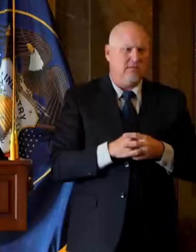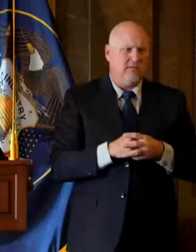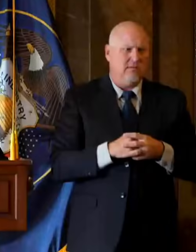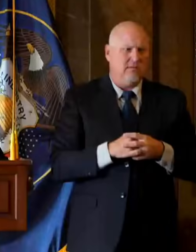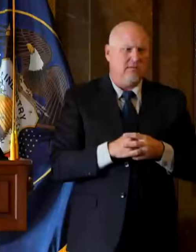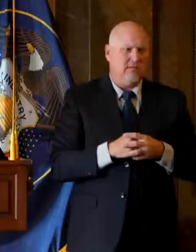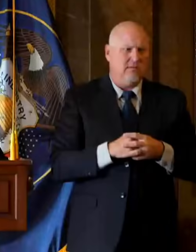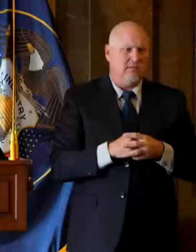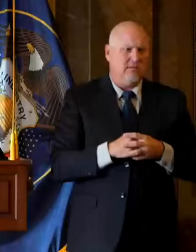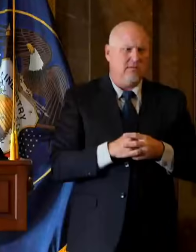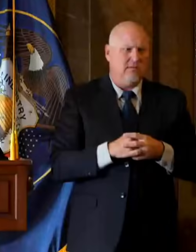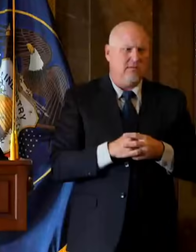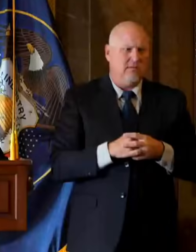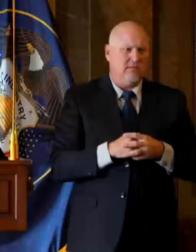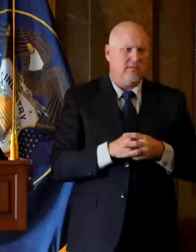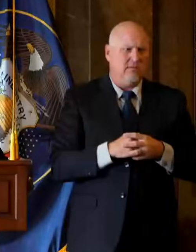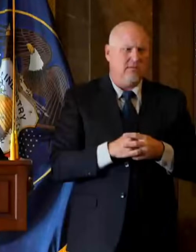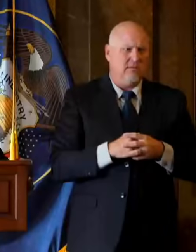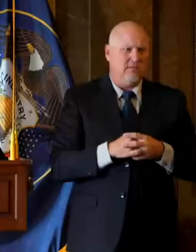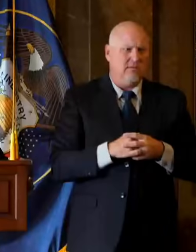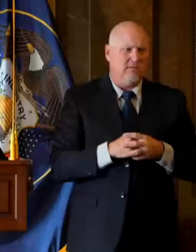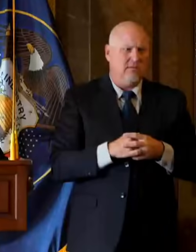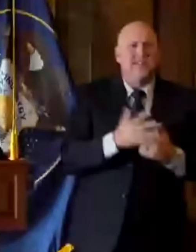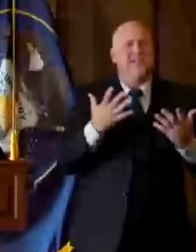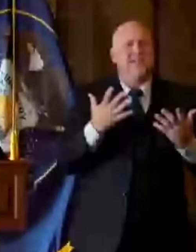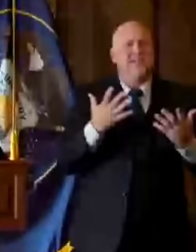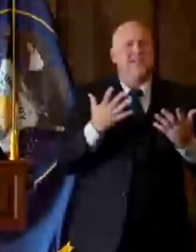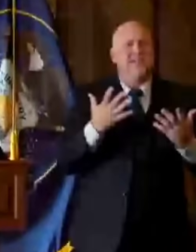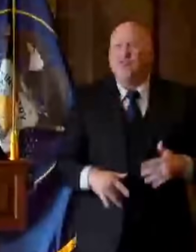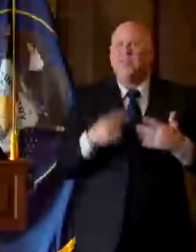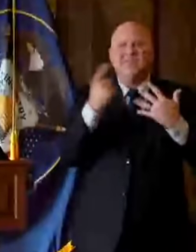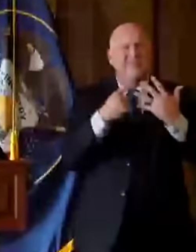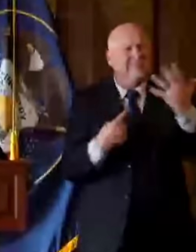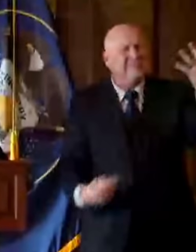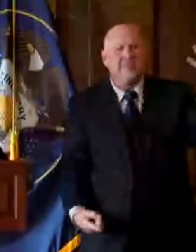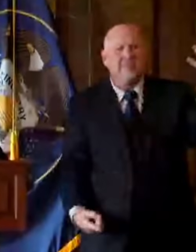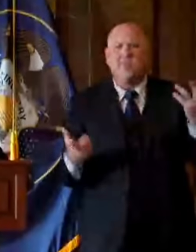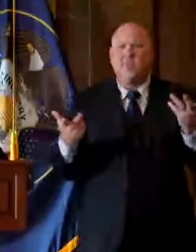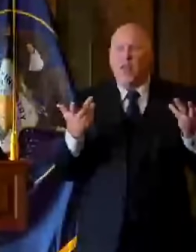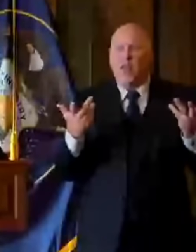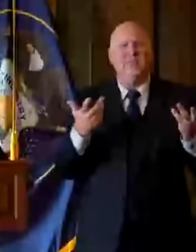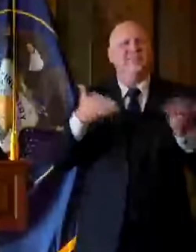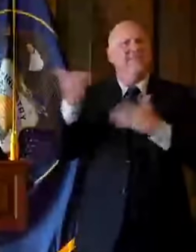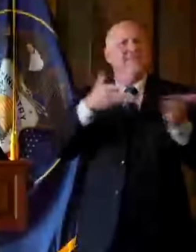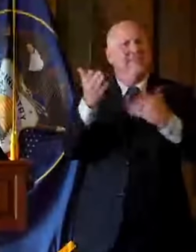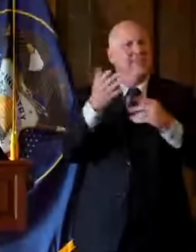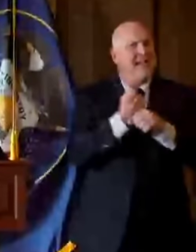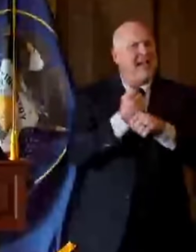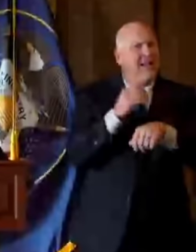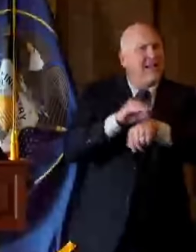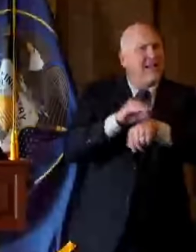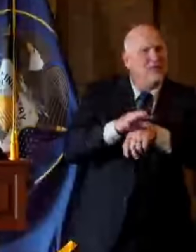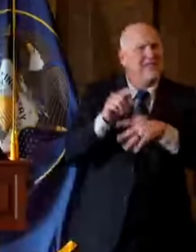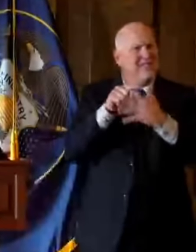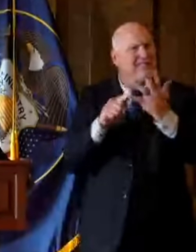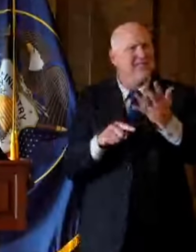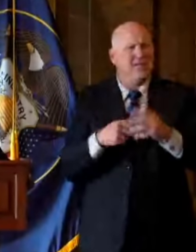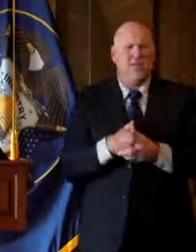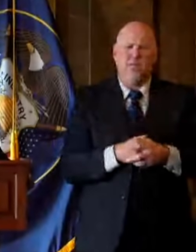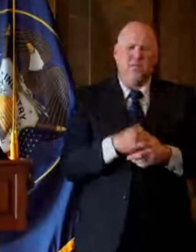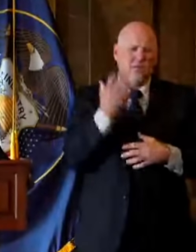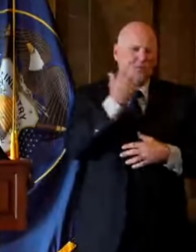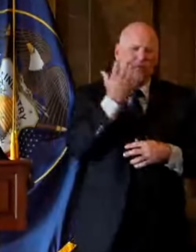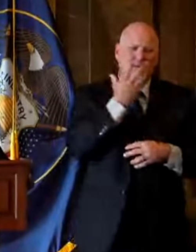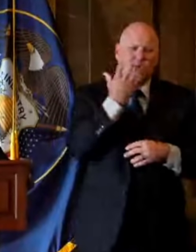I'm here to speak about things largely unspoken across Utah. COVID-19 is harming our children and families in more ways than we